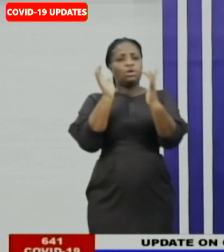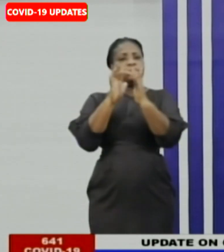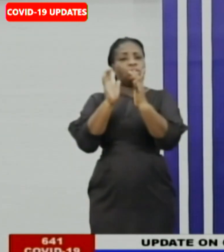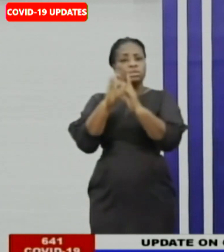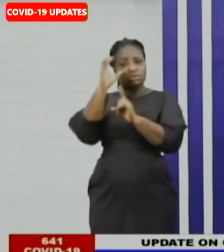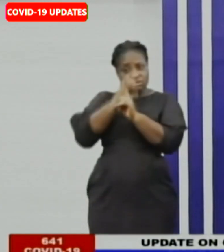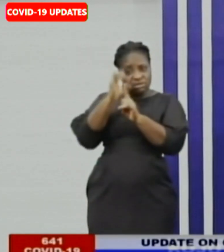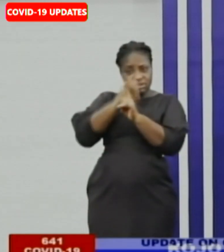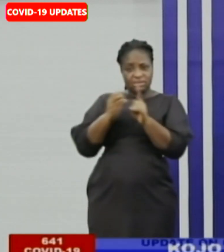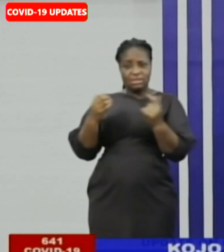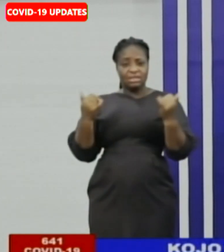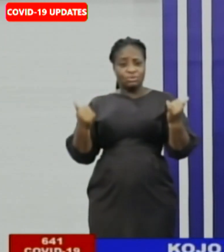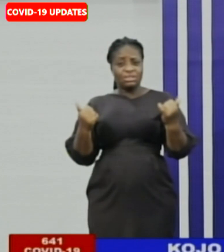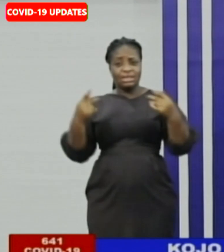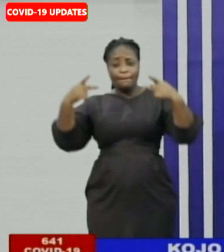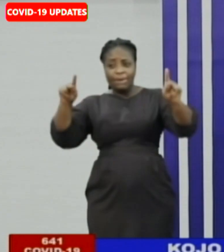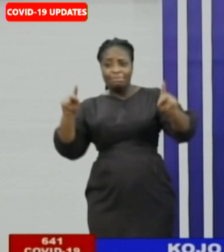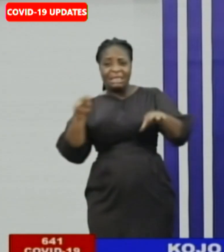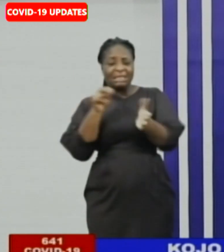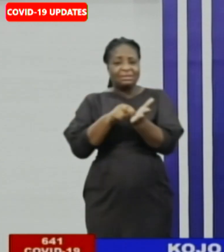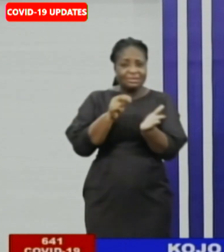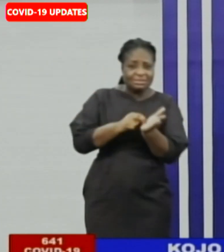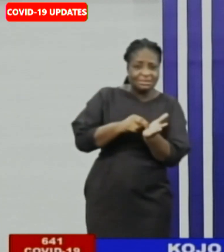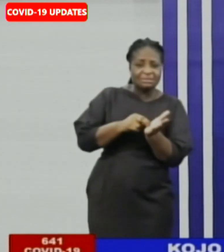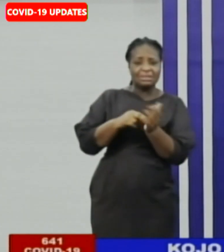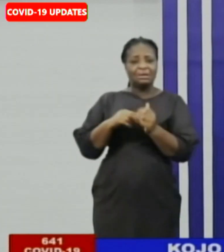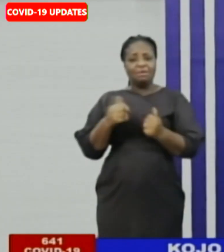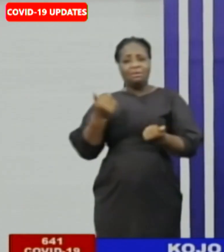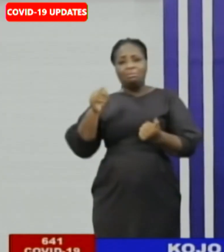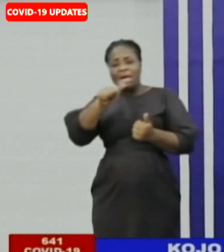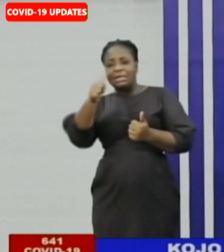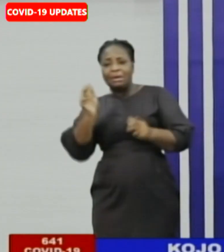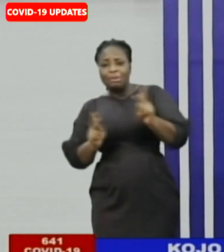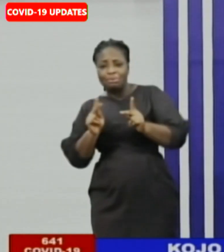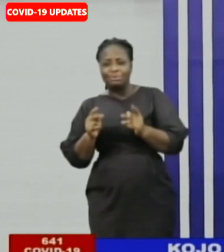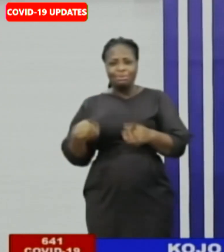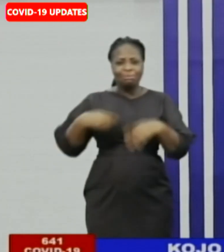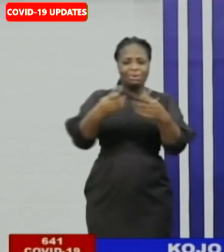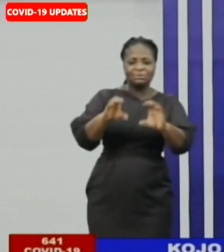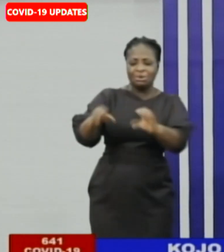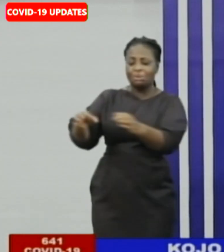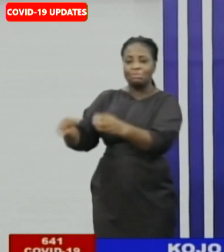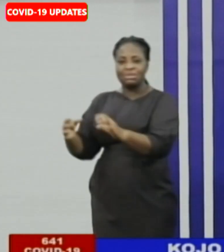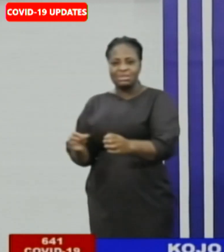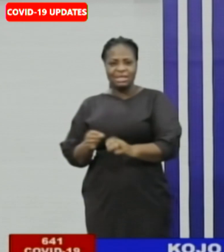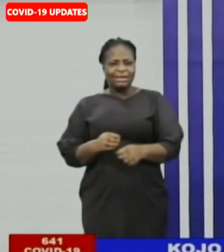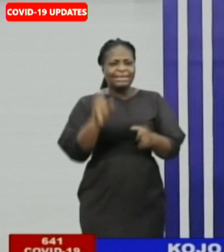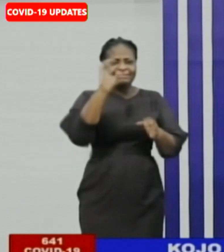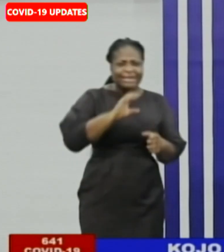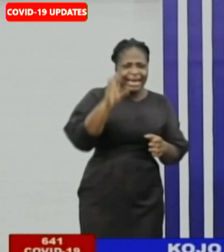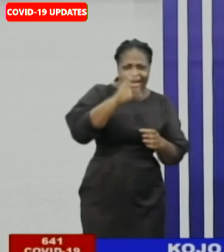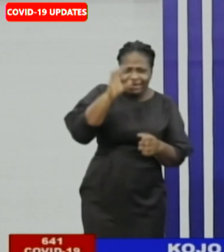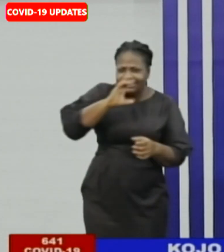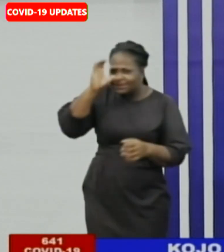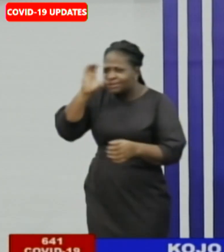now the public health nurses, immigration, epidemiologists are going out into the communities or the hotspots and are literally chasing or